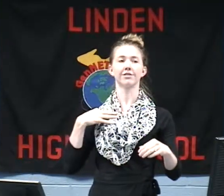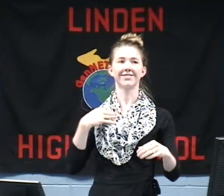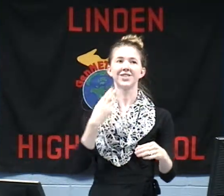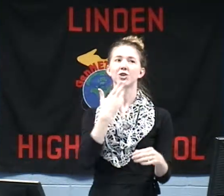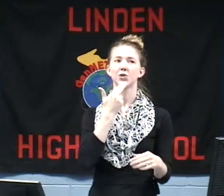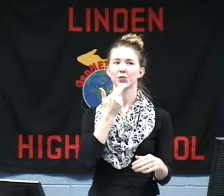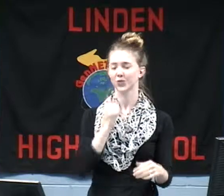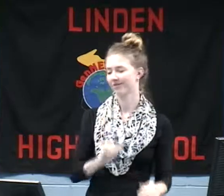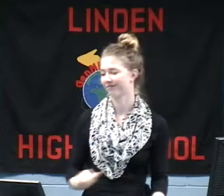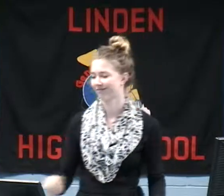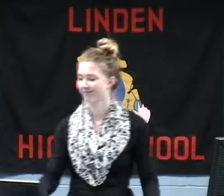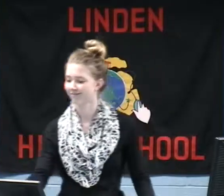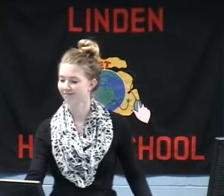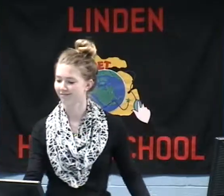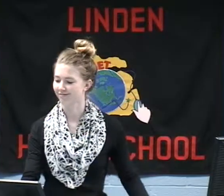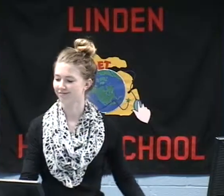I want food.